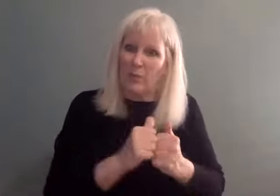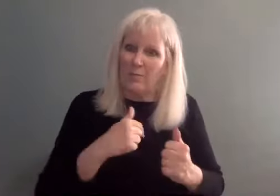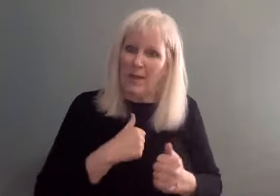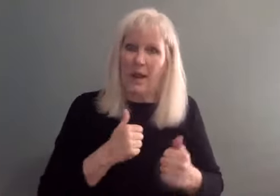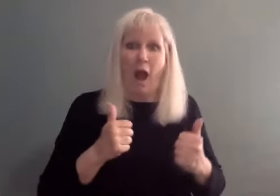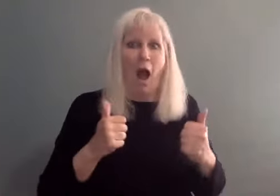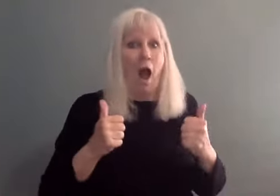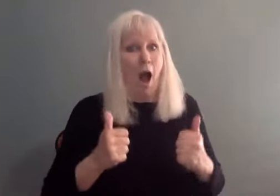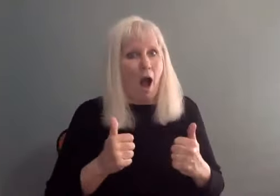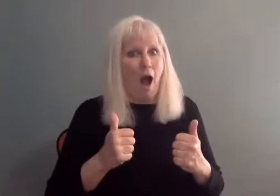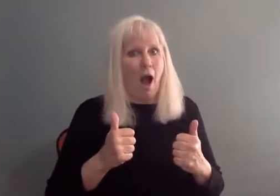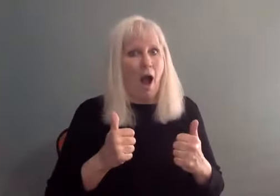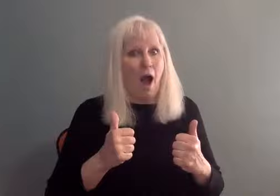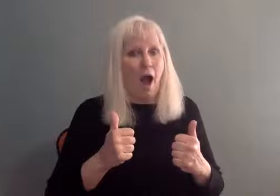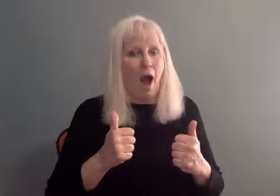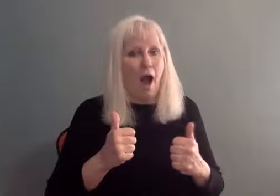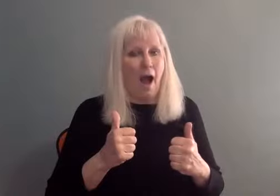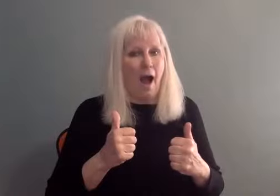a moment, because I had written about it. I had